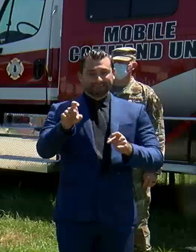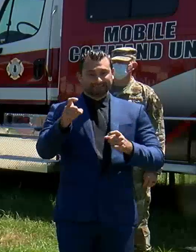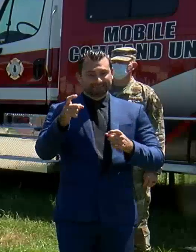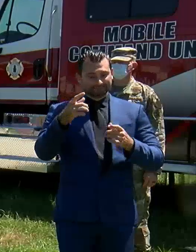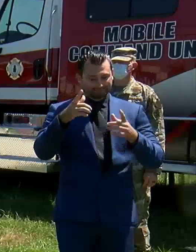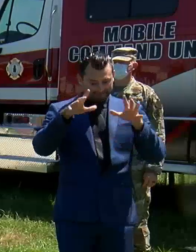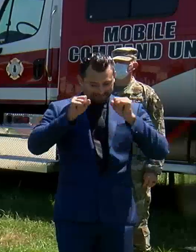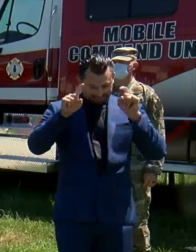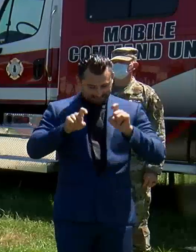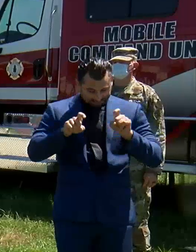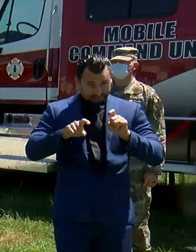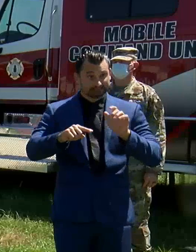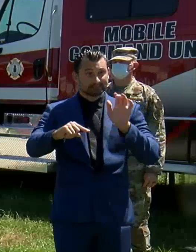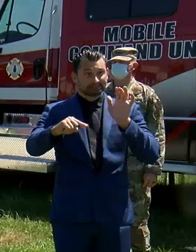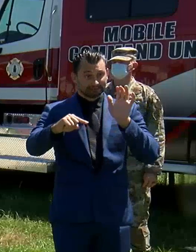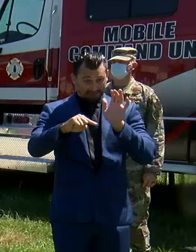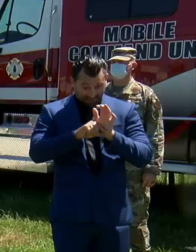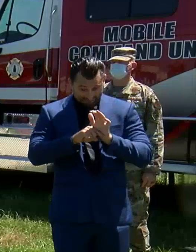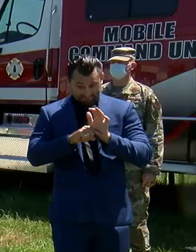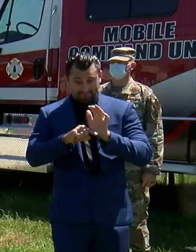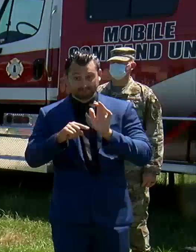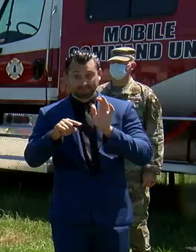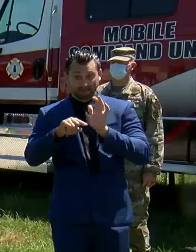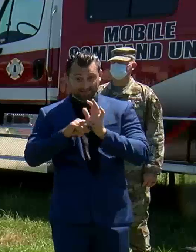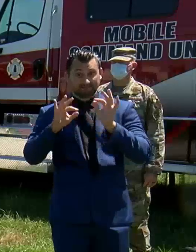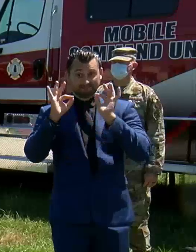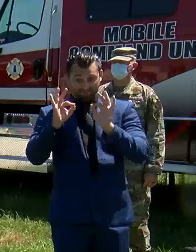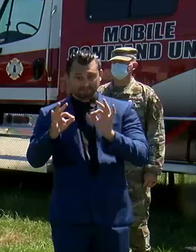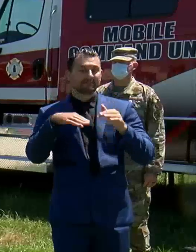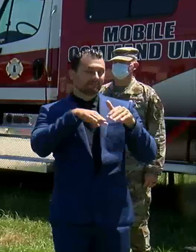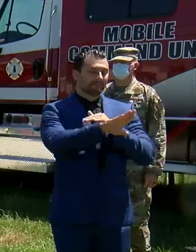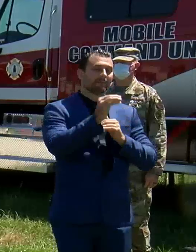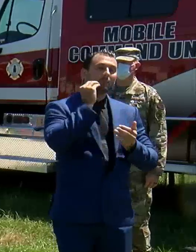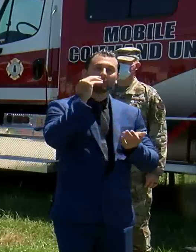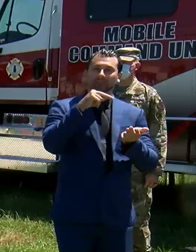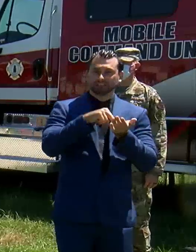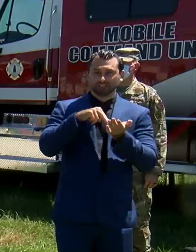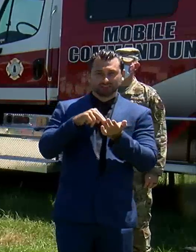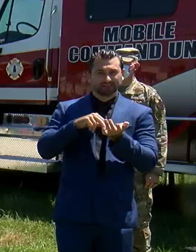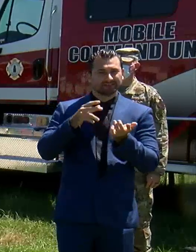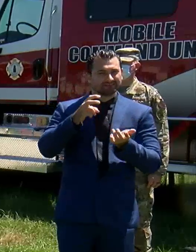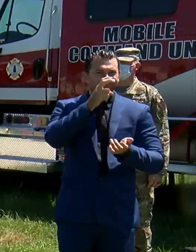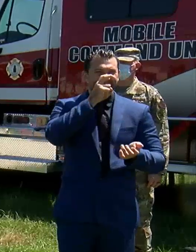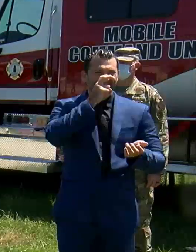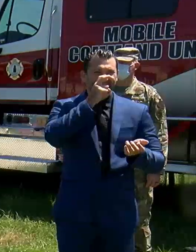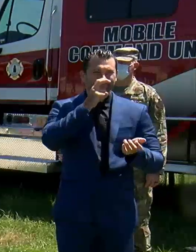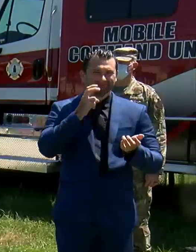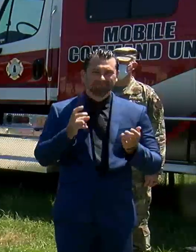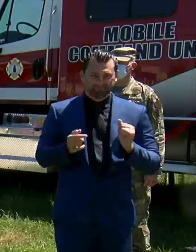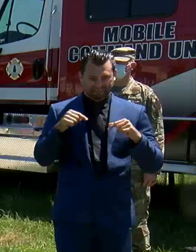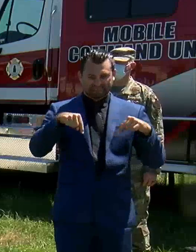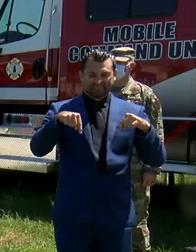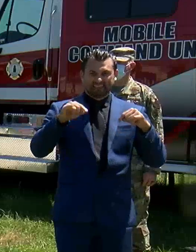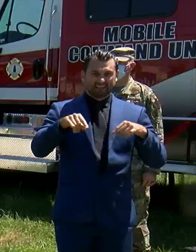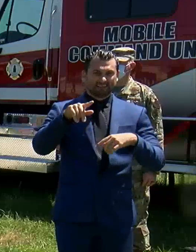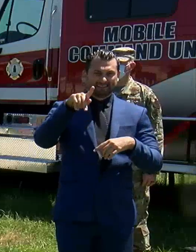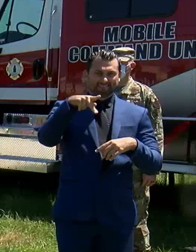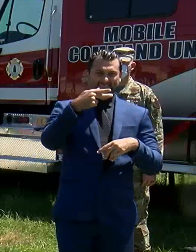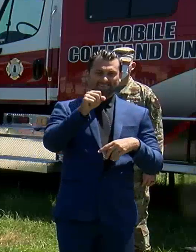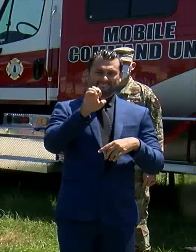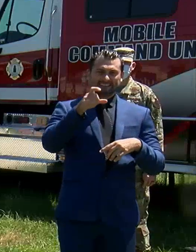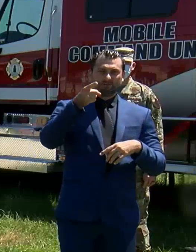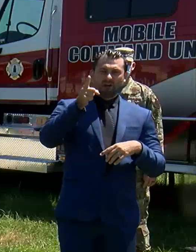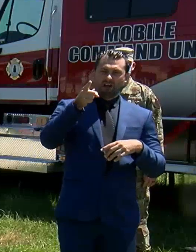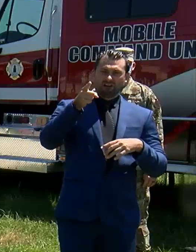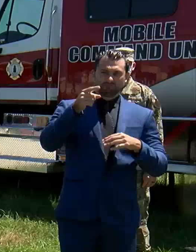discharged and sent back to the nursing home. As part of my order into phase 1, where we turned on the elective procedures, we wanted